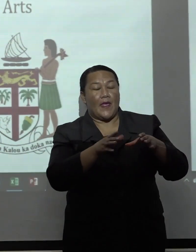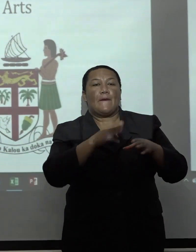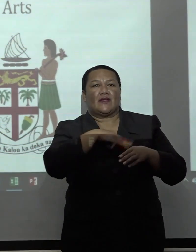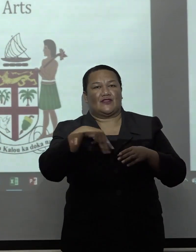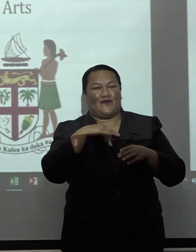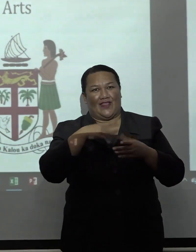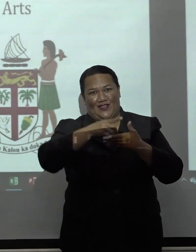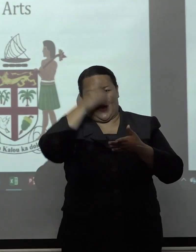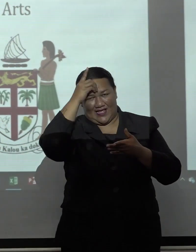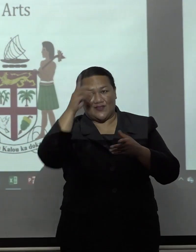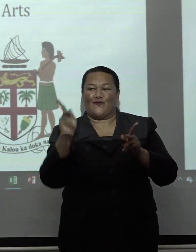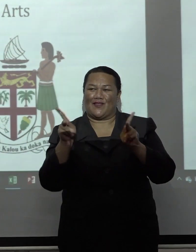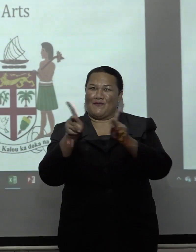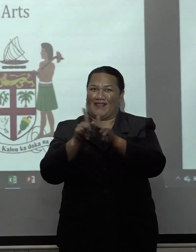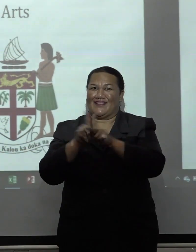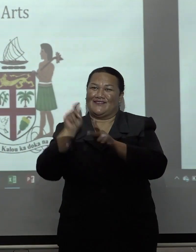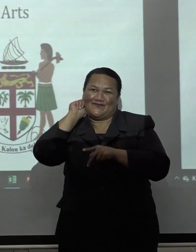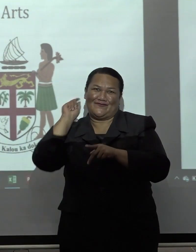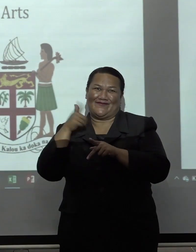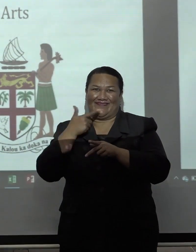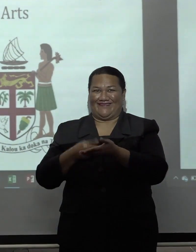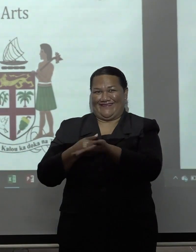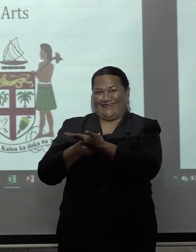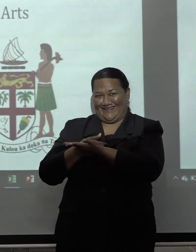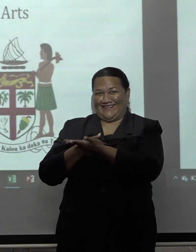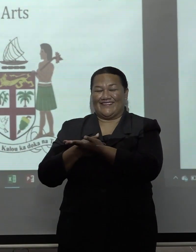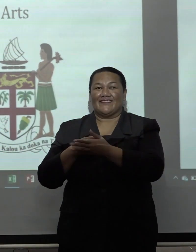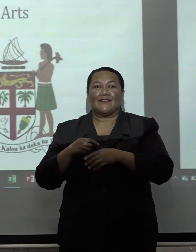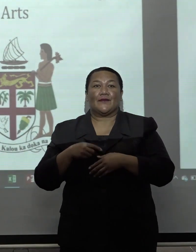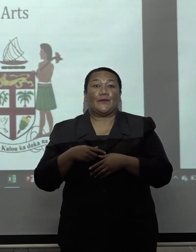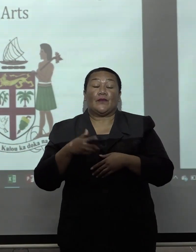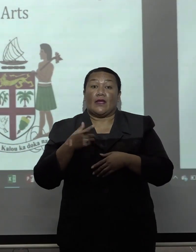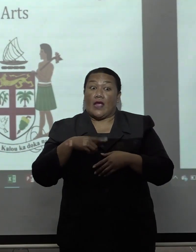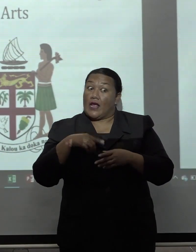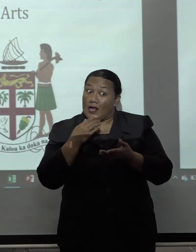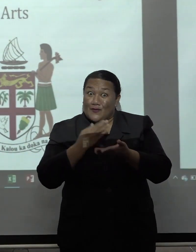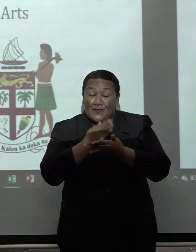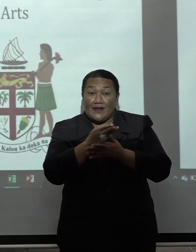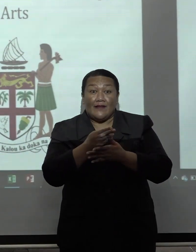partnership, which we believe will truly revolutionize the way